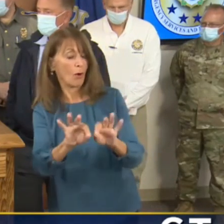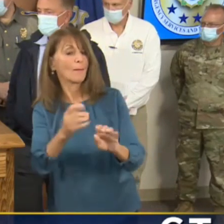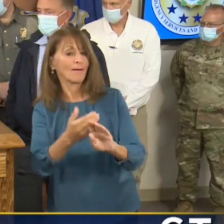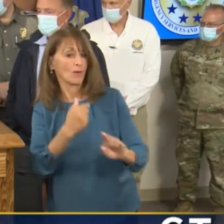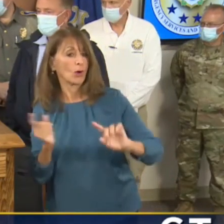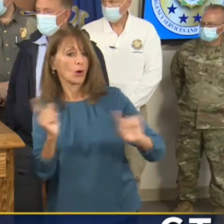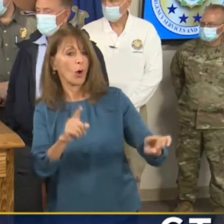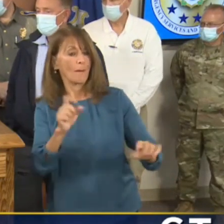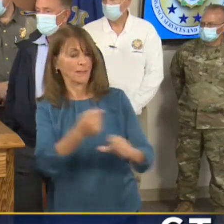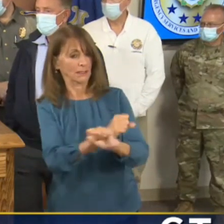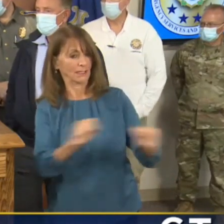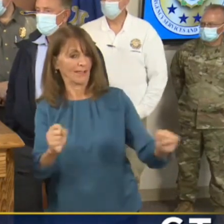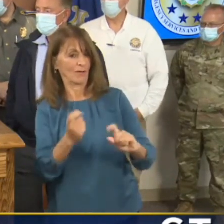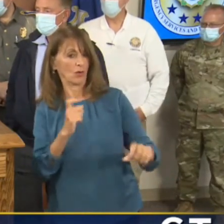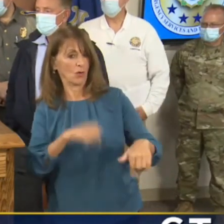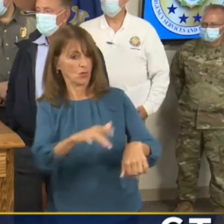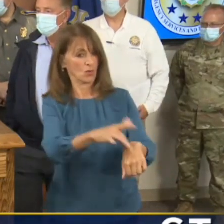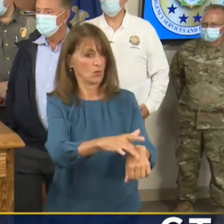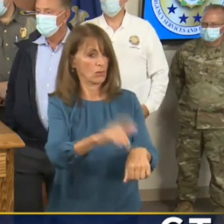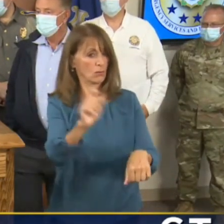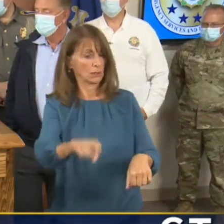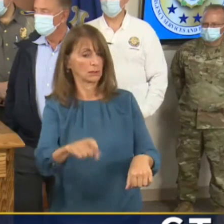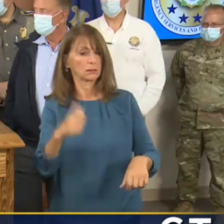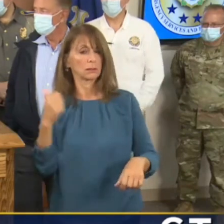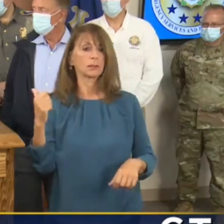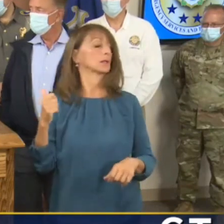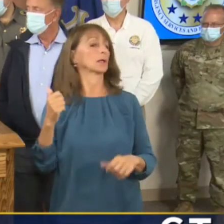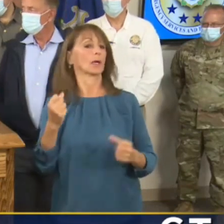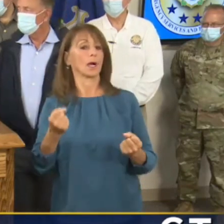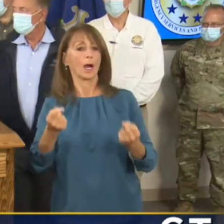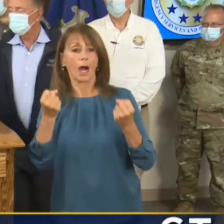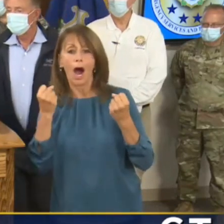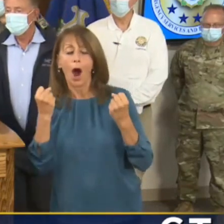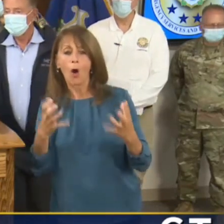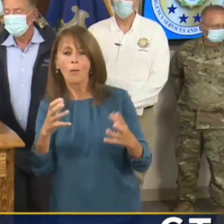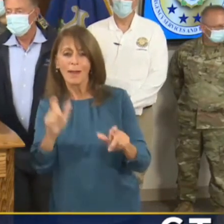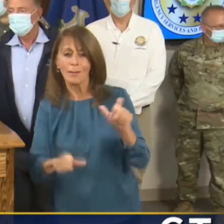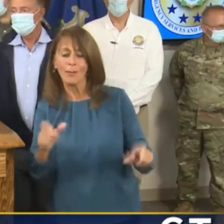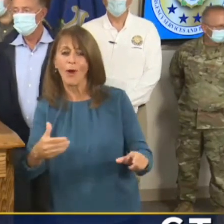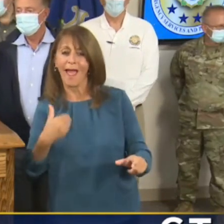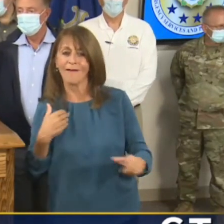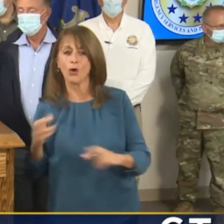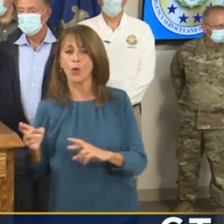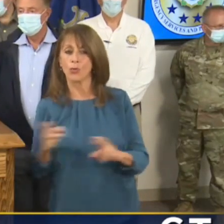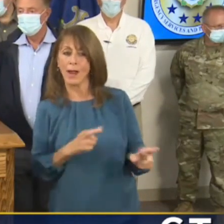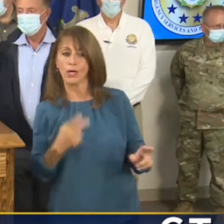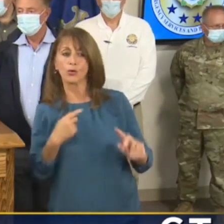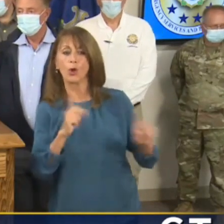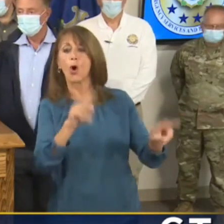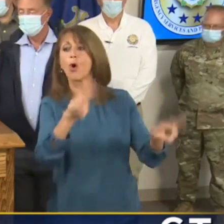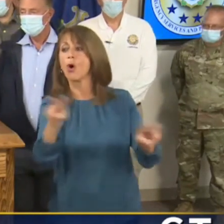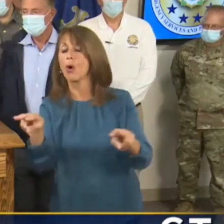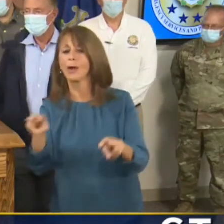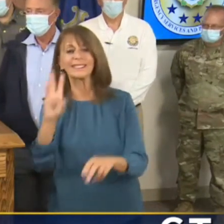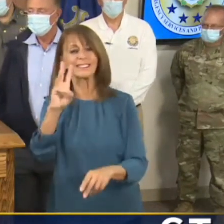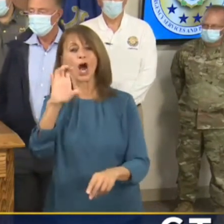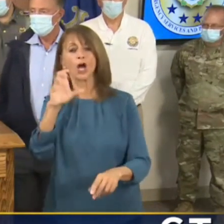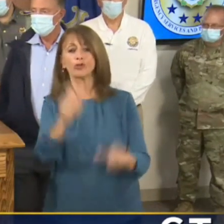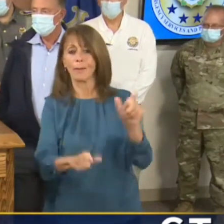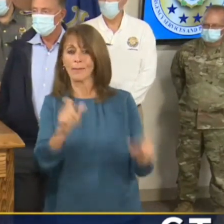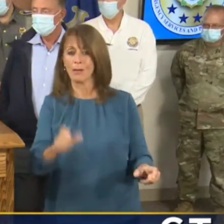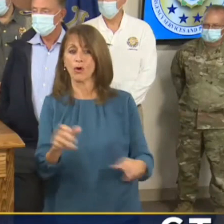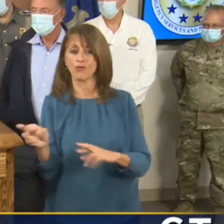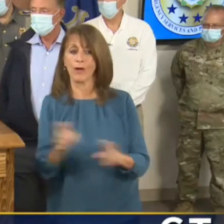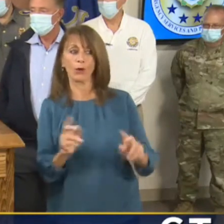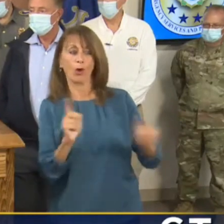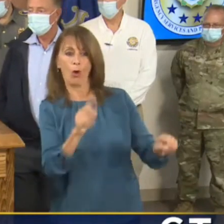think Eversource told us that they had 600 damage assessors ready to go. Absolutely. This is